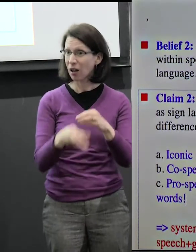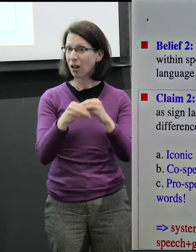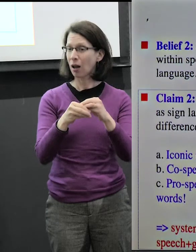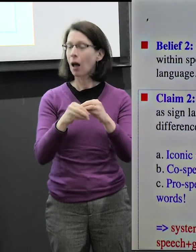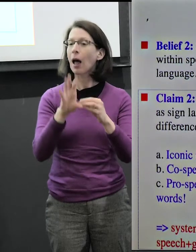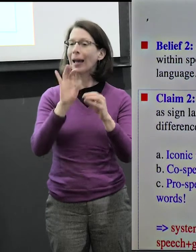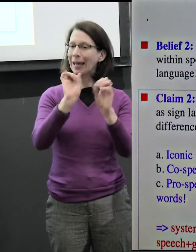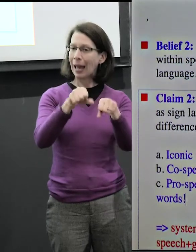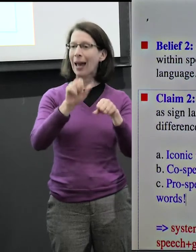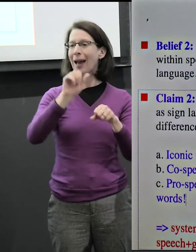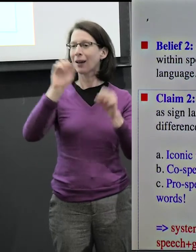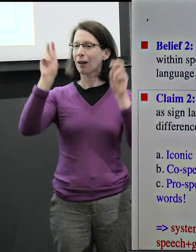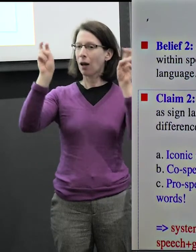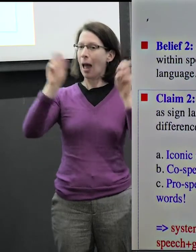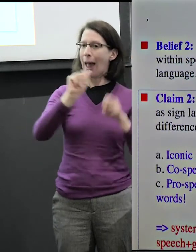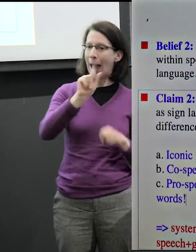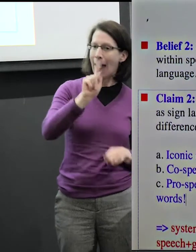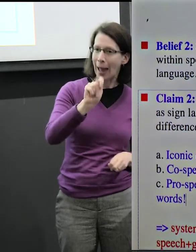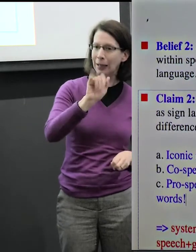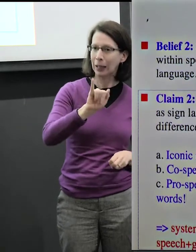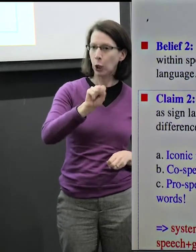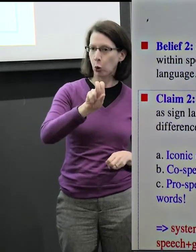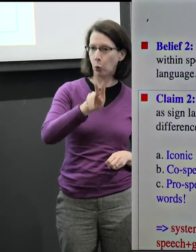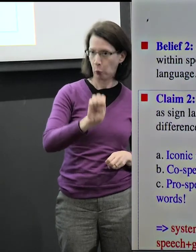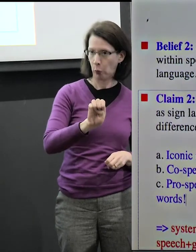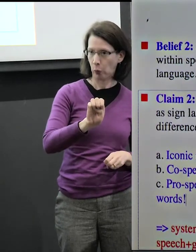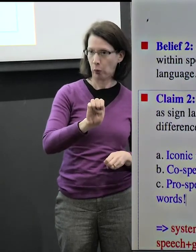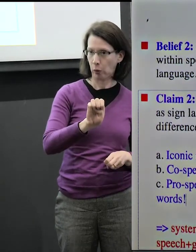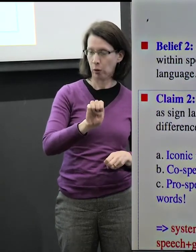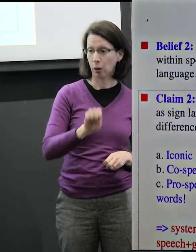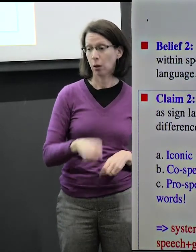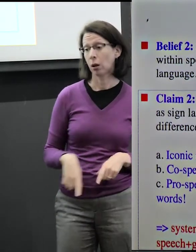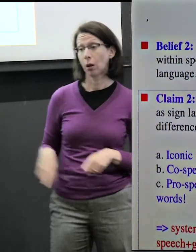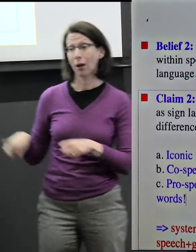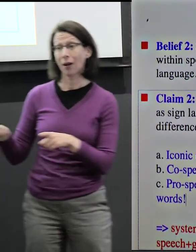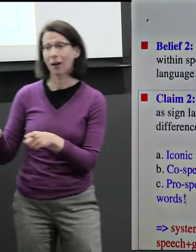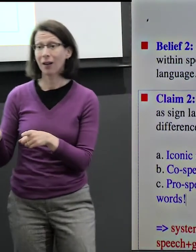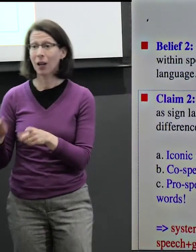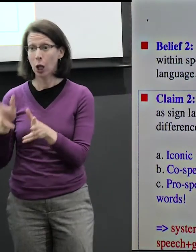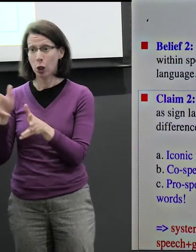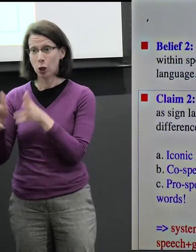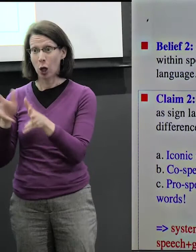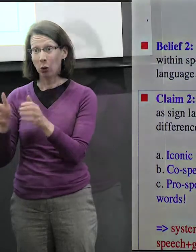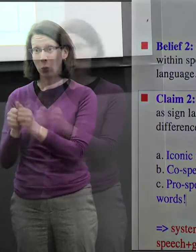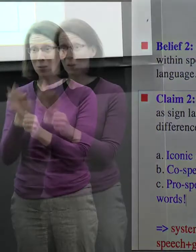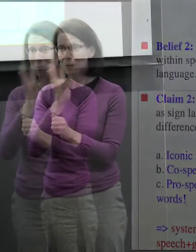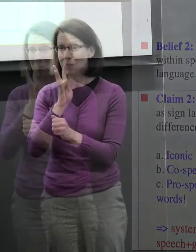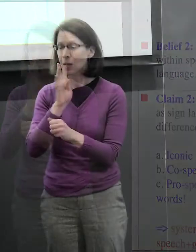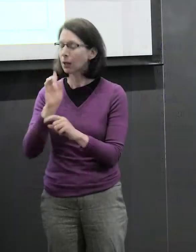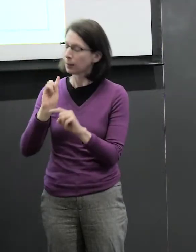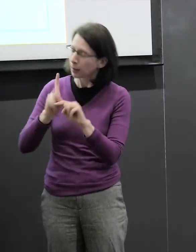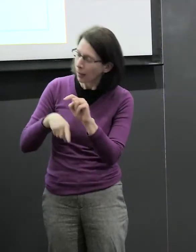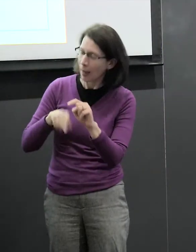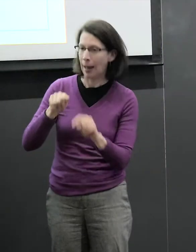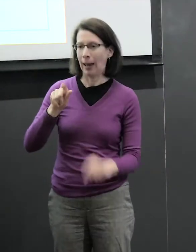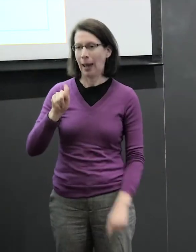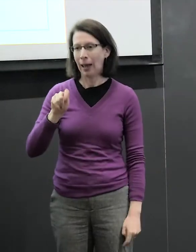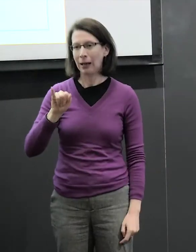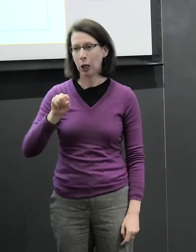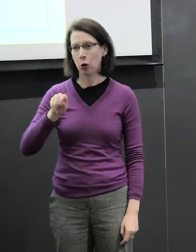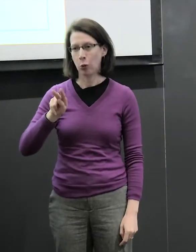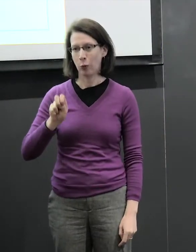issue. By contrast, co-speech gestures cannot be at issue. They're